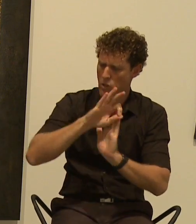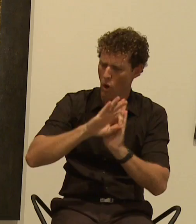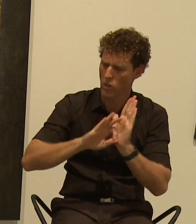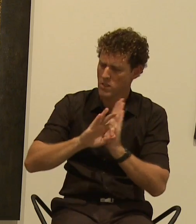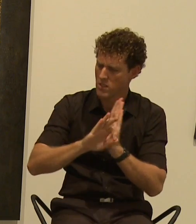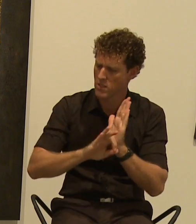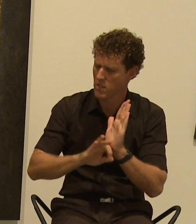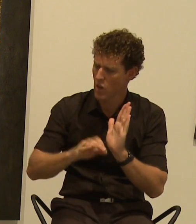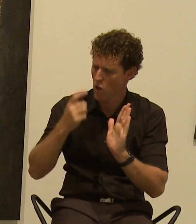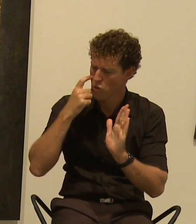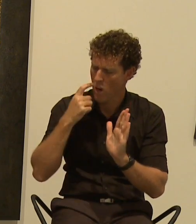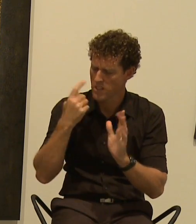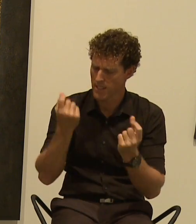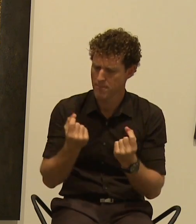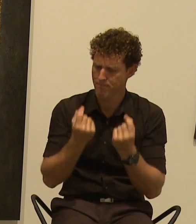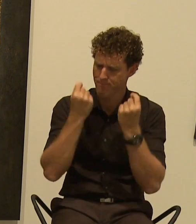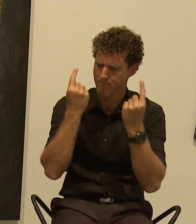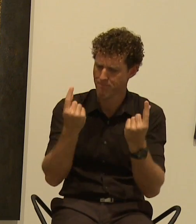trying to comprehend